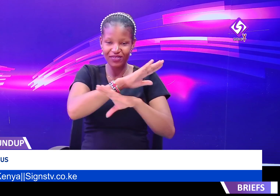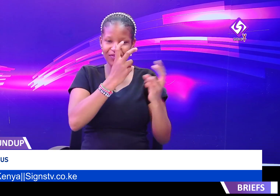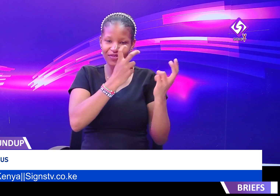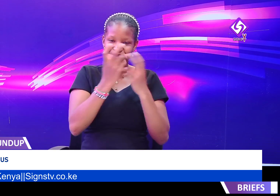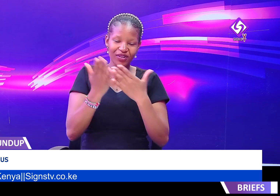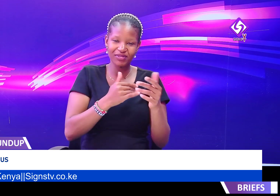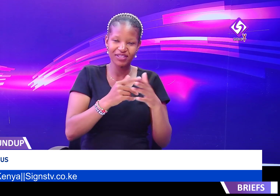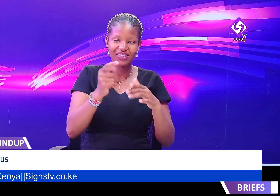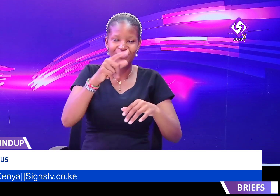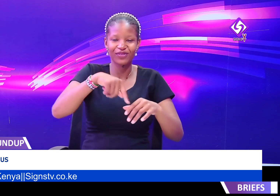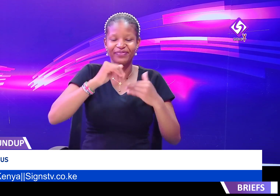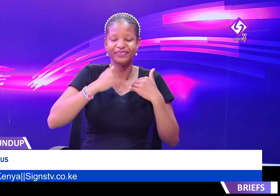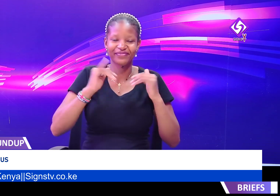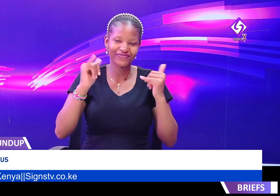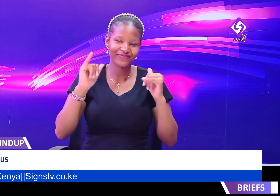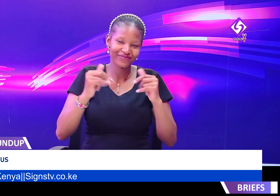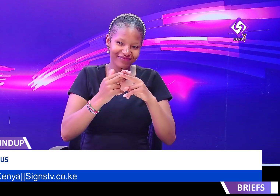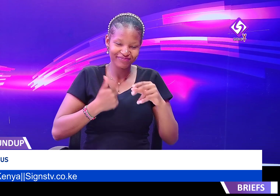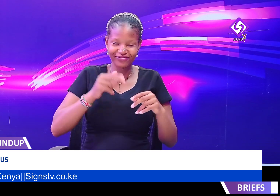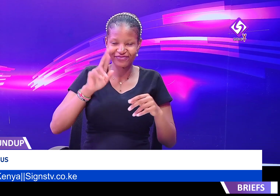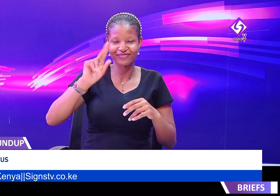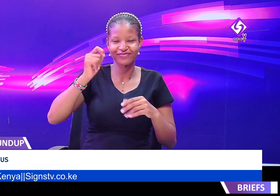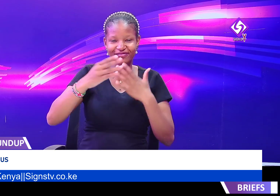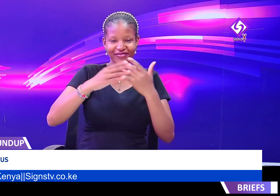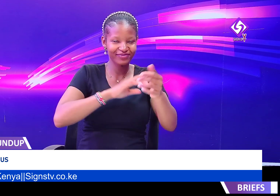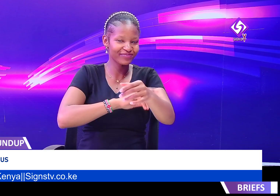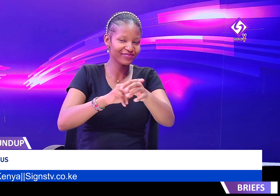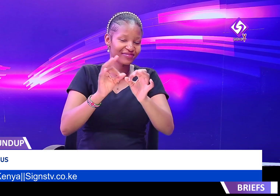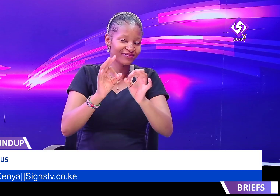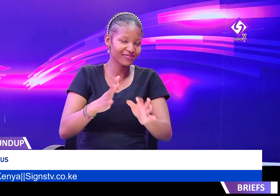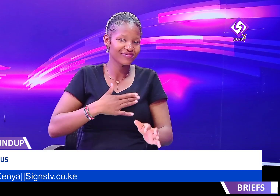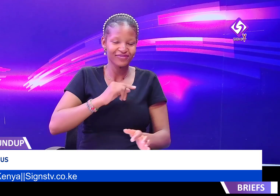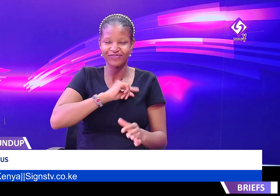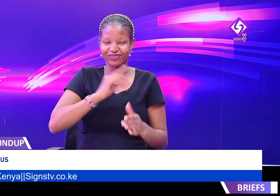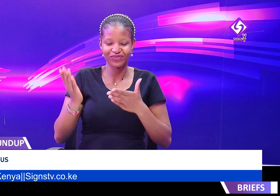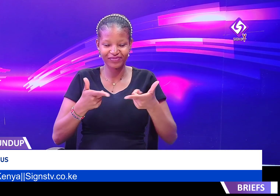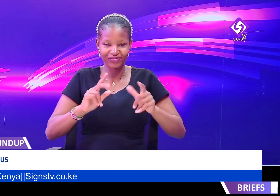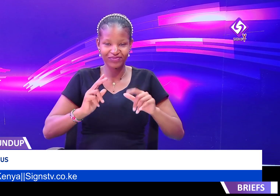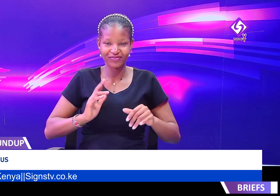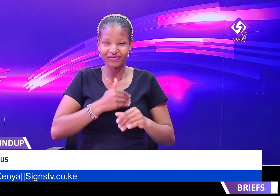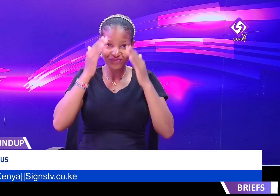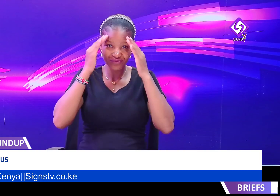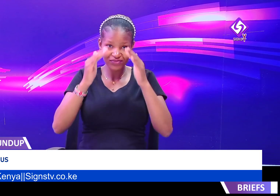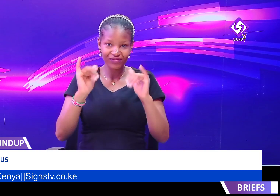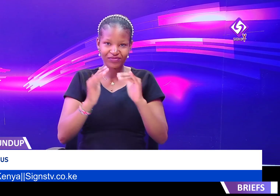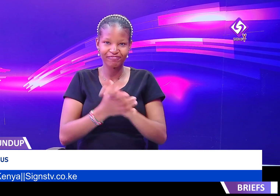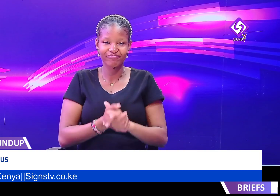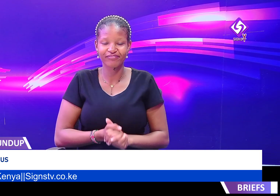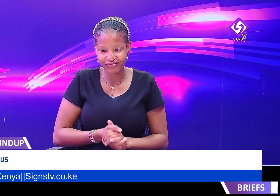Good evening, hello, welcome to Science TV, Saturday Roundup News, 4 p.m. with me, Ruth Wairimo, and